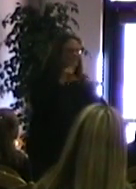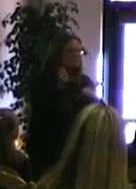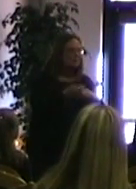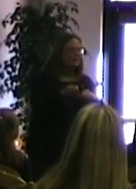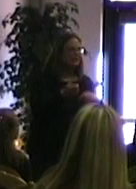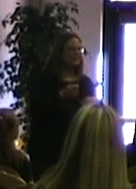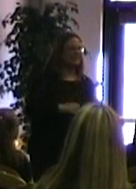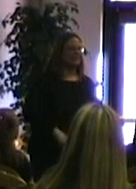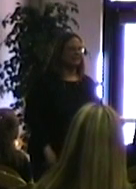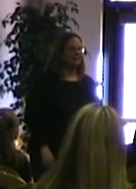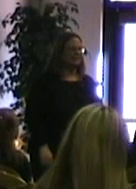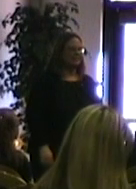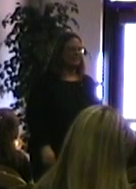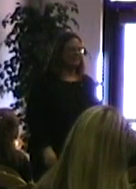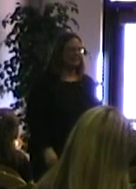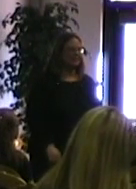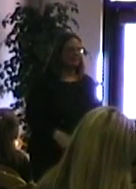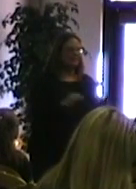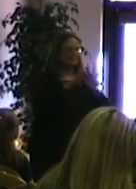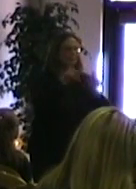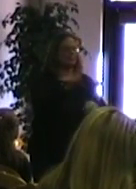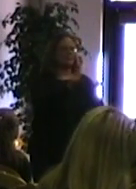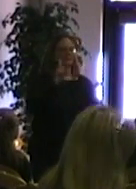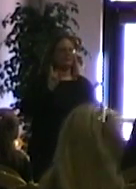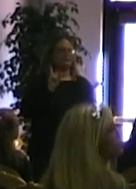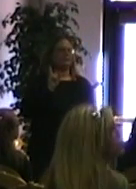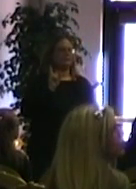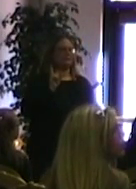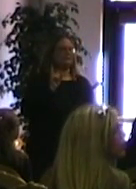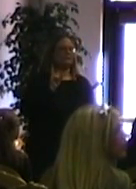The interpreter must be safe.